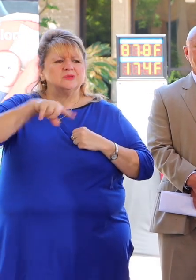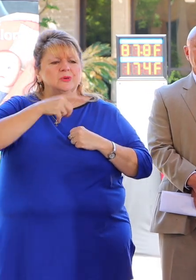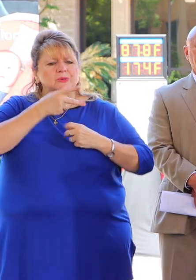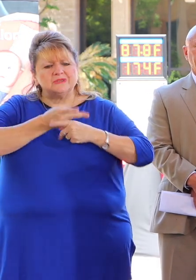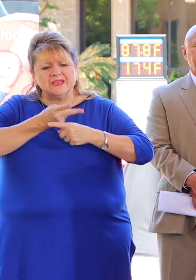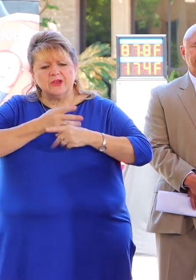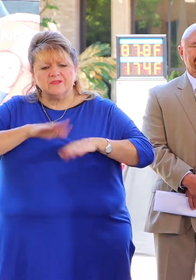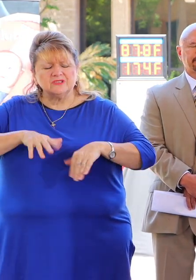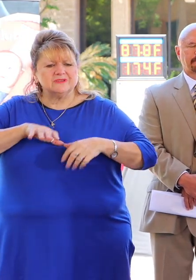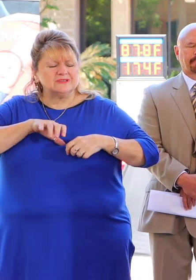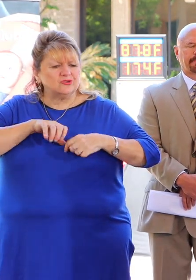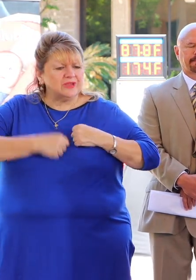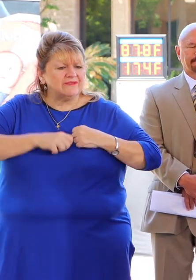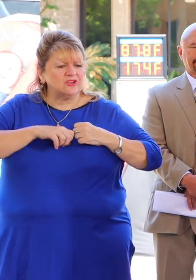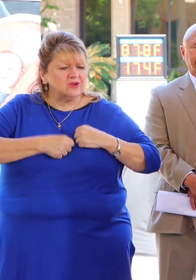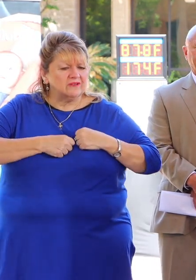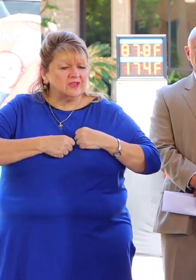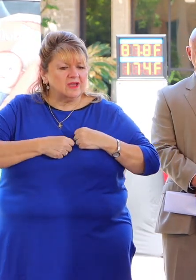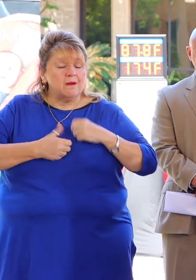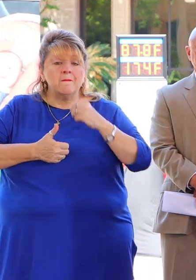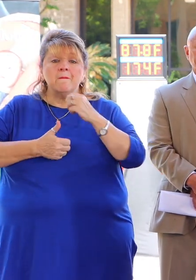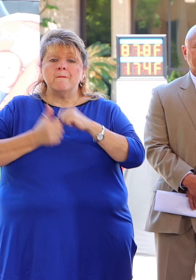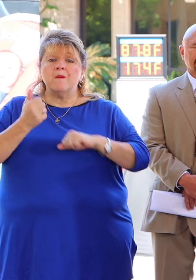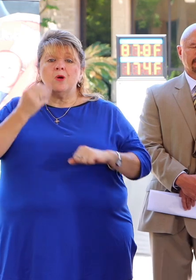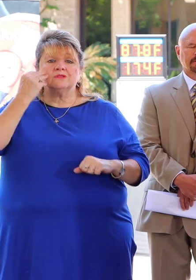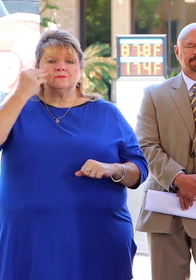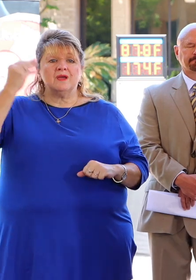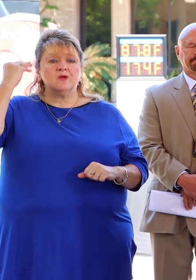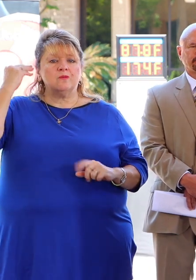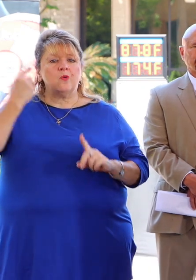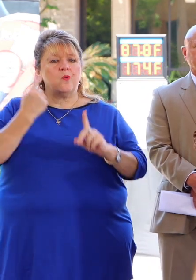occurred over the years. And one of the most memorable ones I